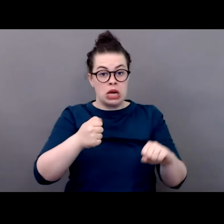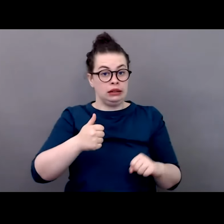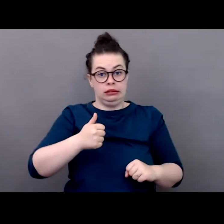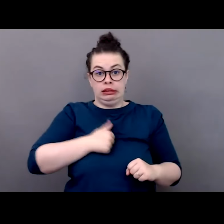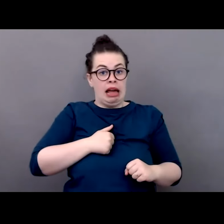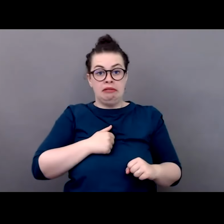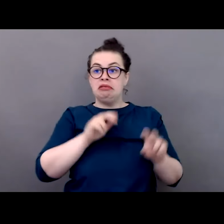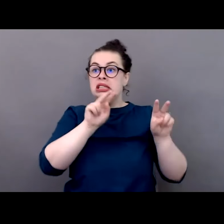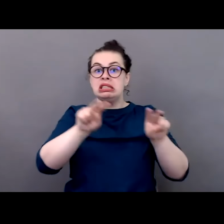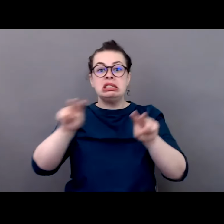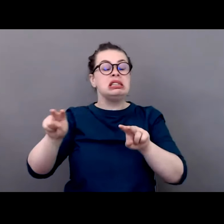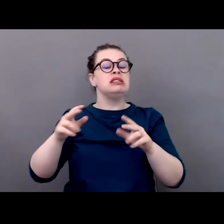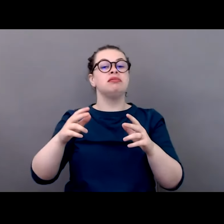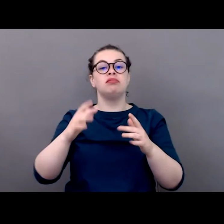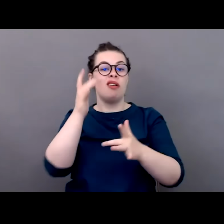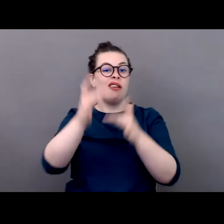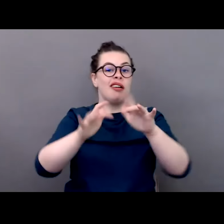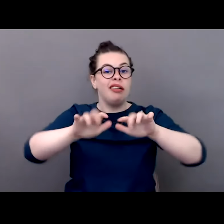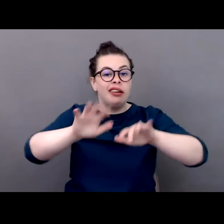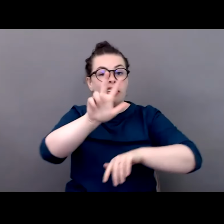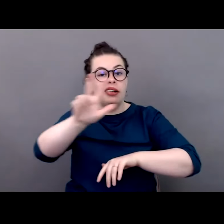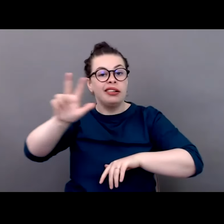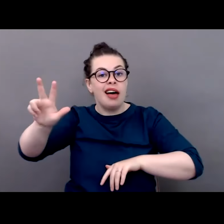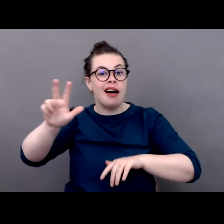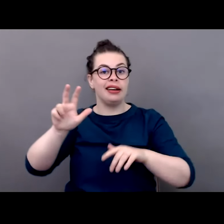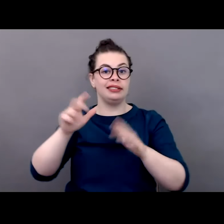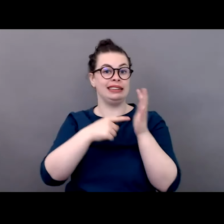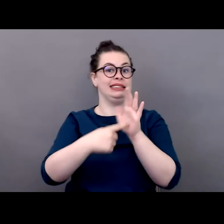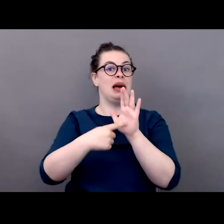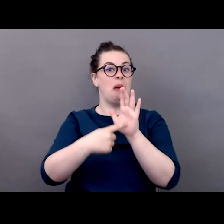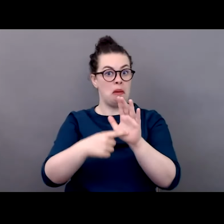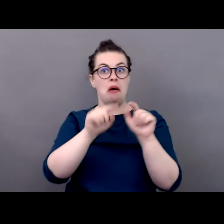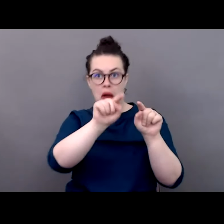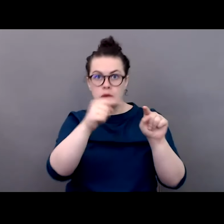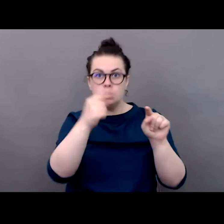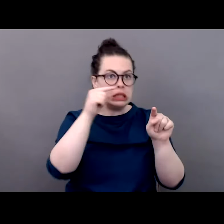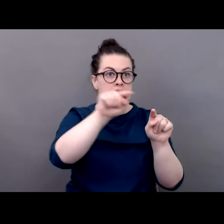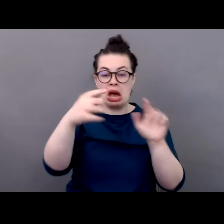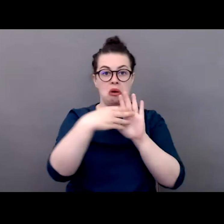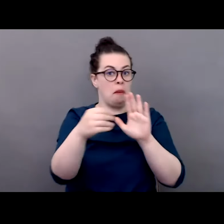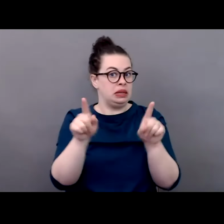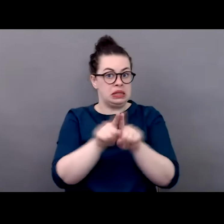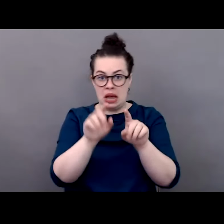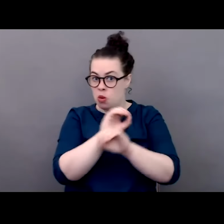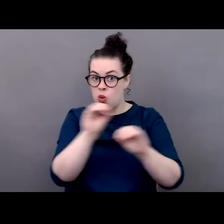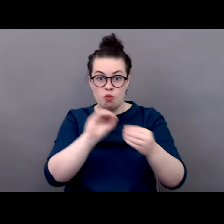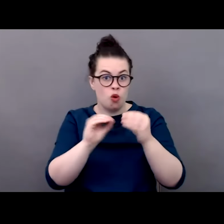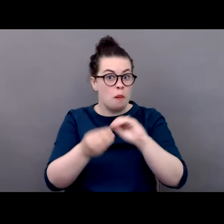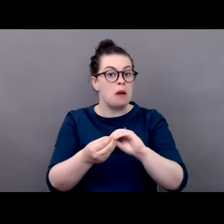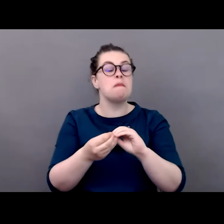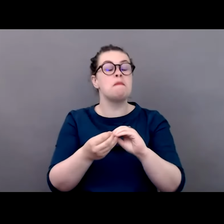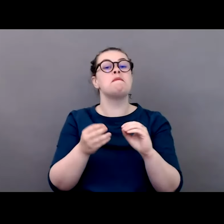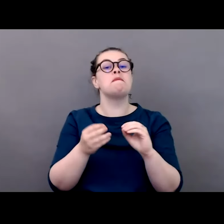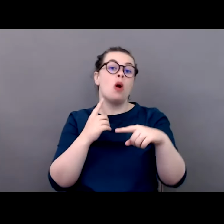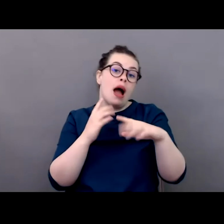examples you can find online, or based on the optional protocol that gives you the basics. Of course, it is good if you can